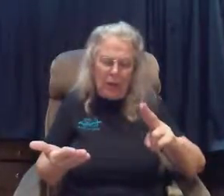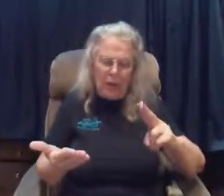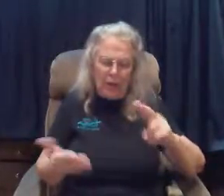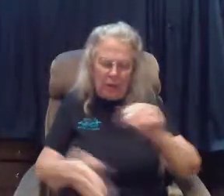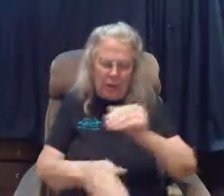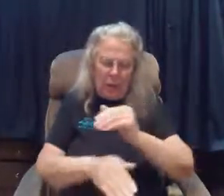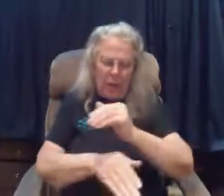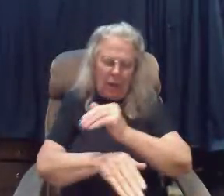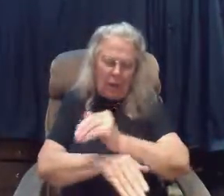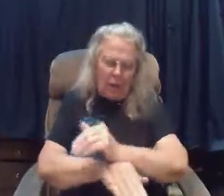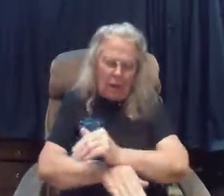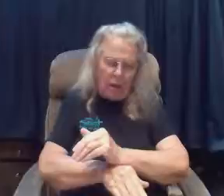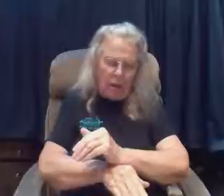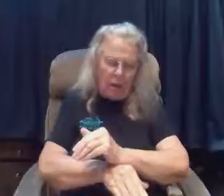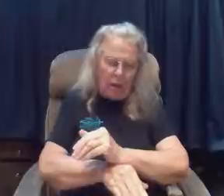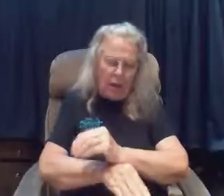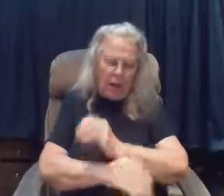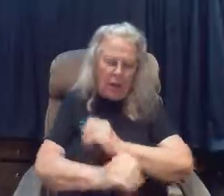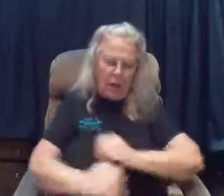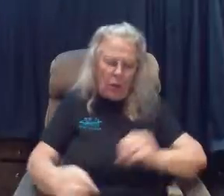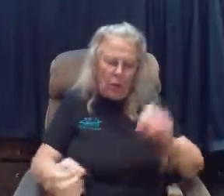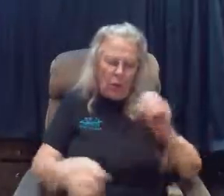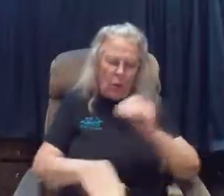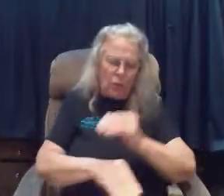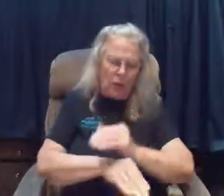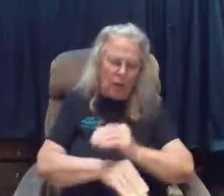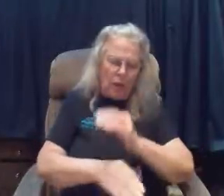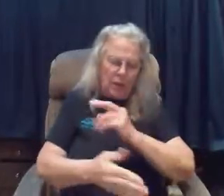holy night, oh, night